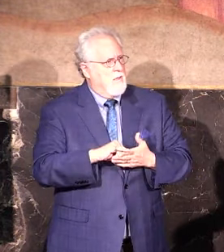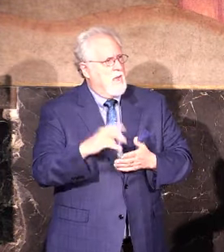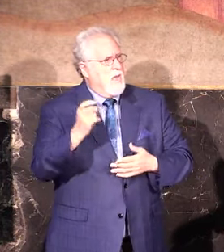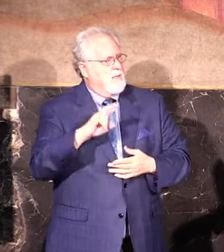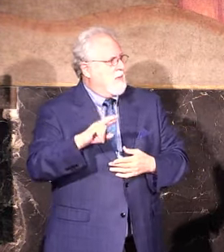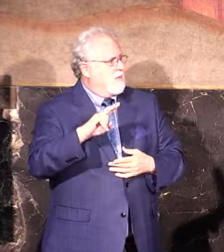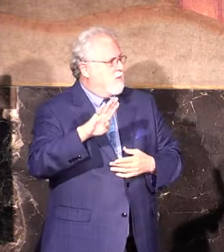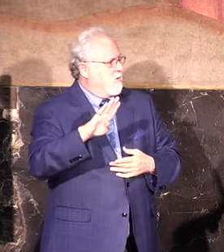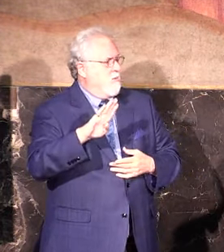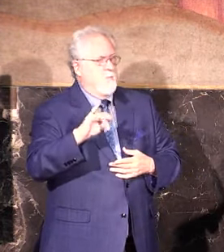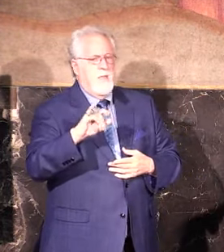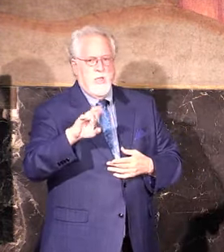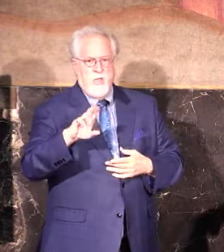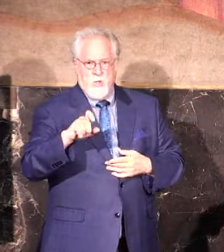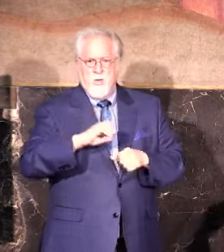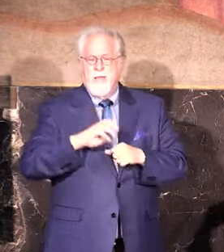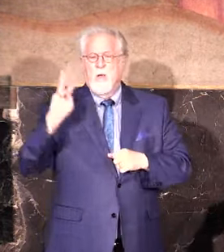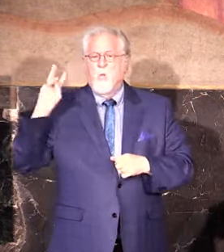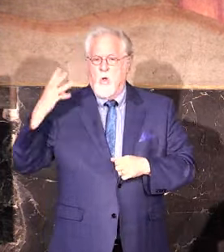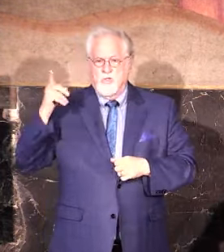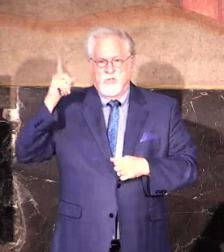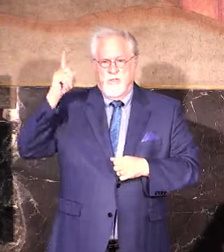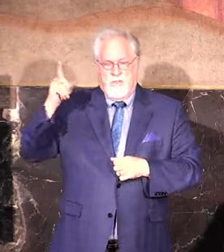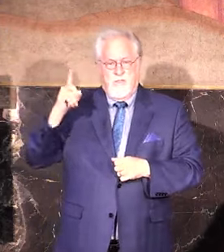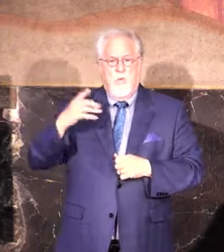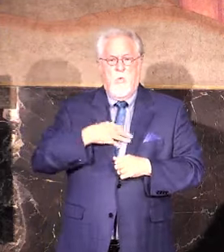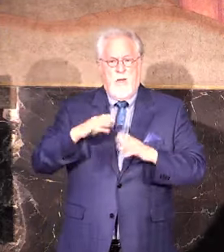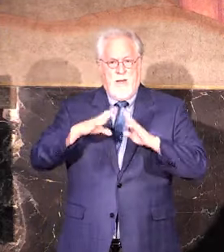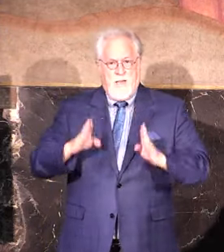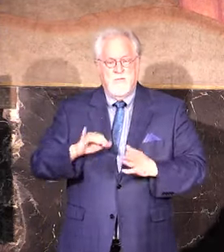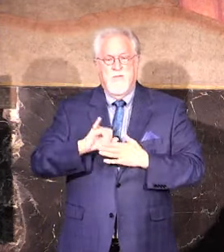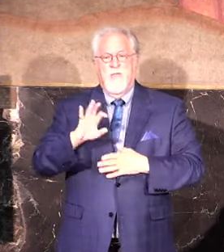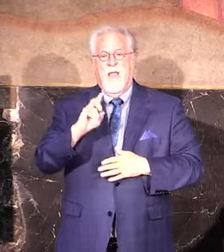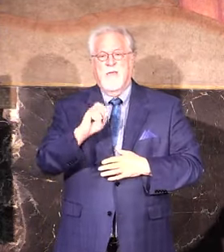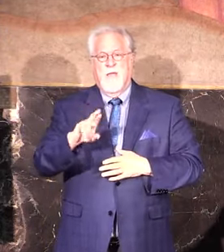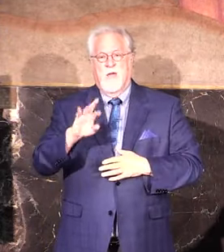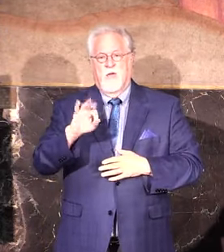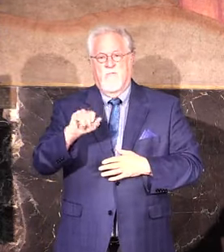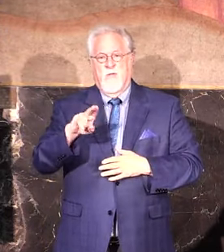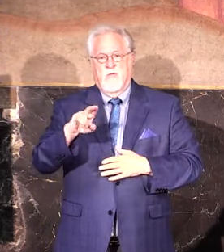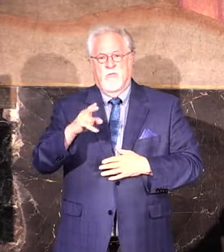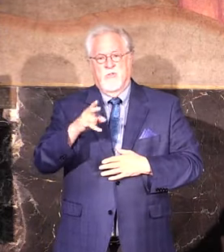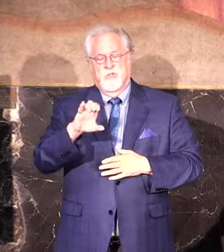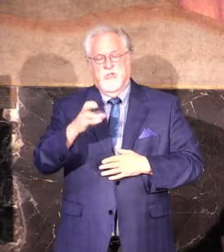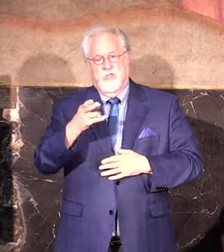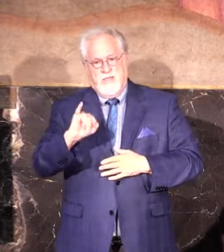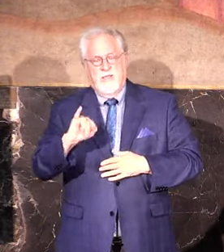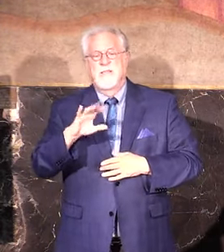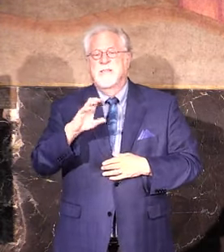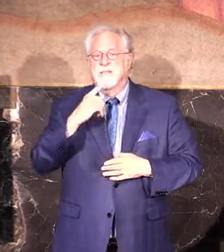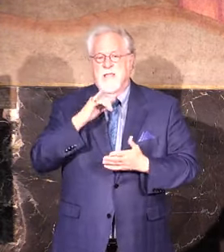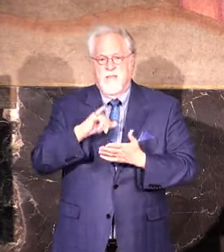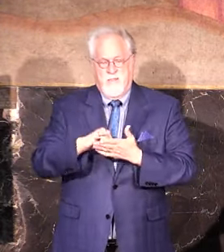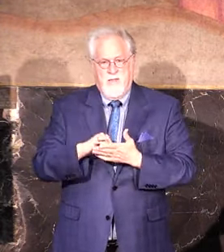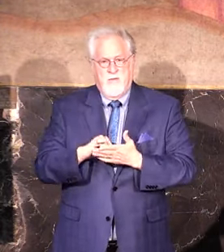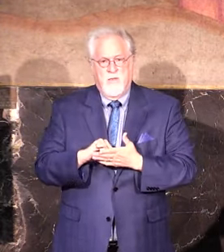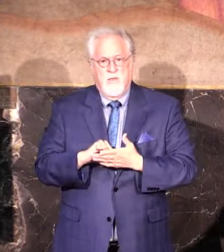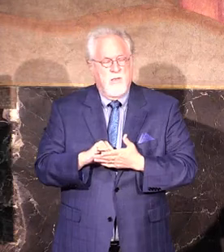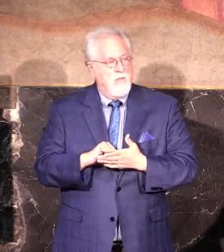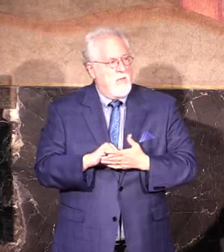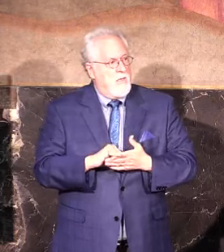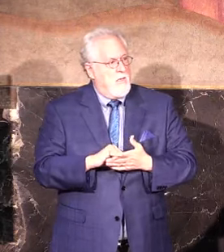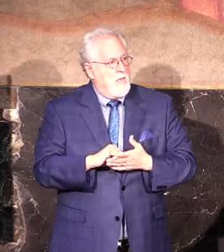Dr. Bigu and I were in Washington in the Oval Office, that Dr. Fauci at that press conference made the announcement